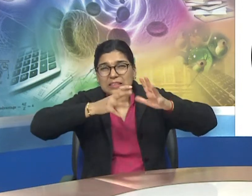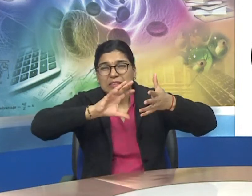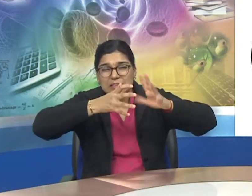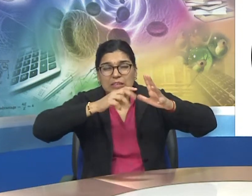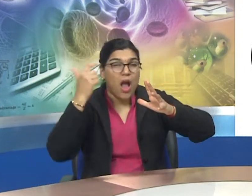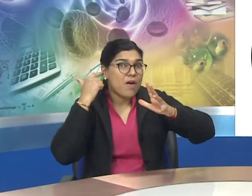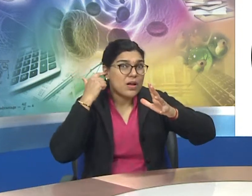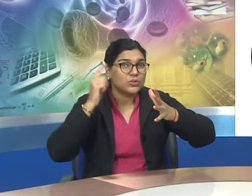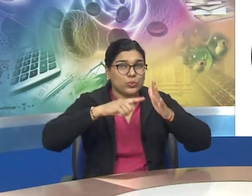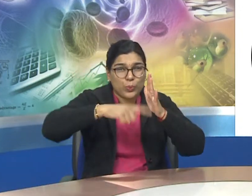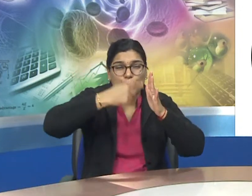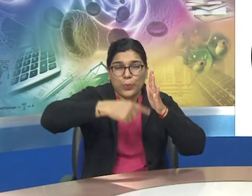blades.